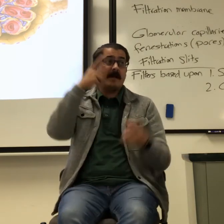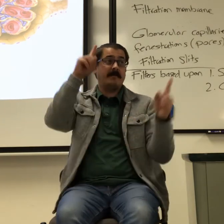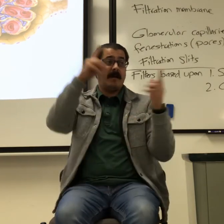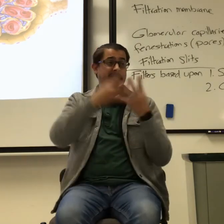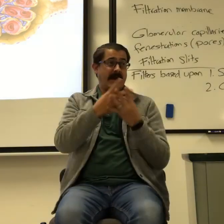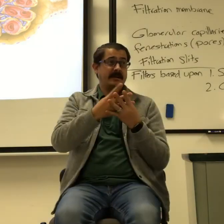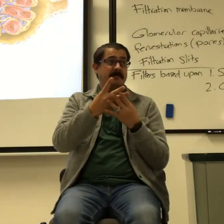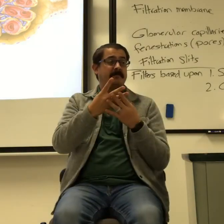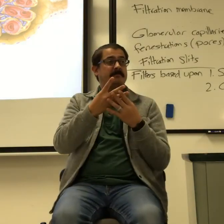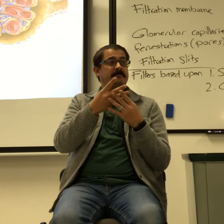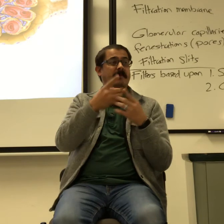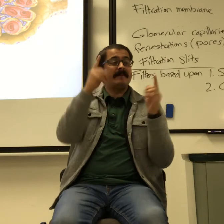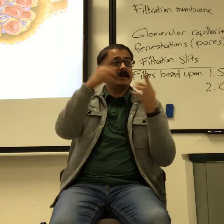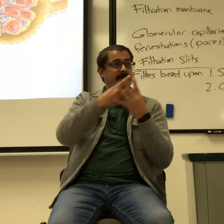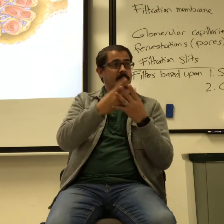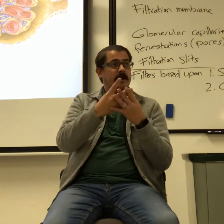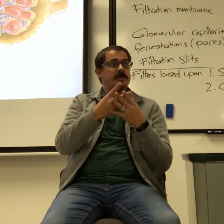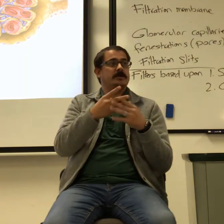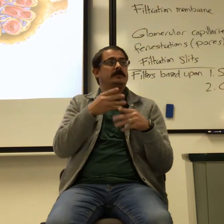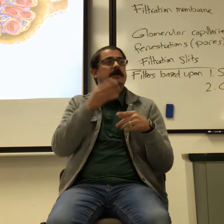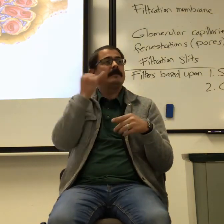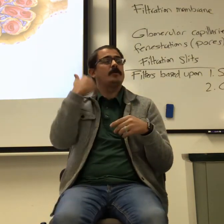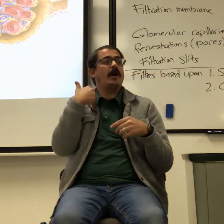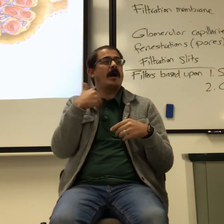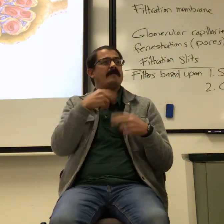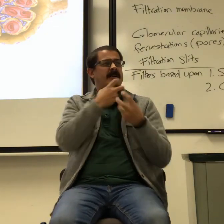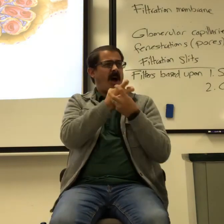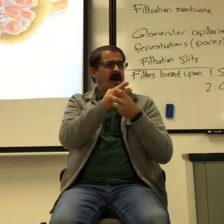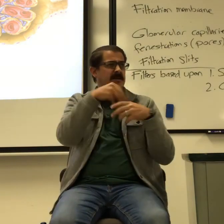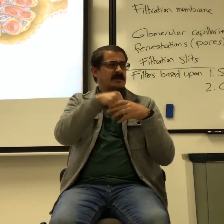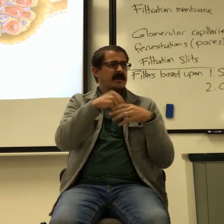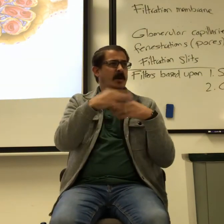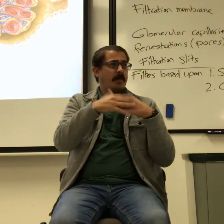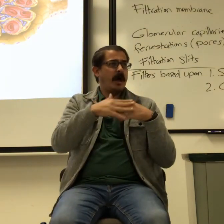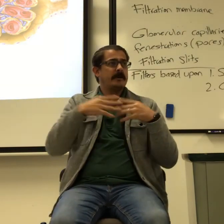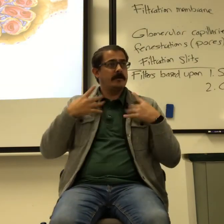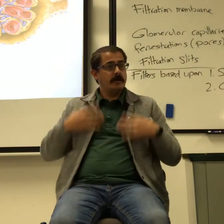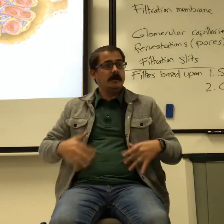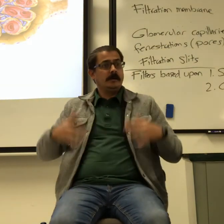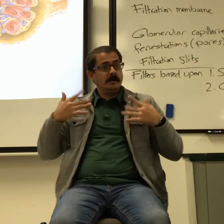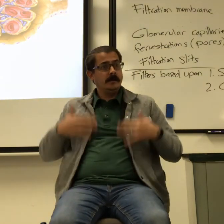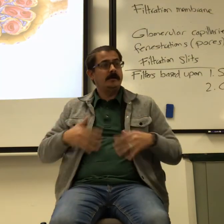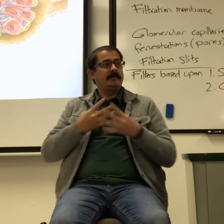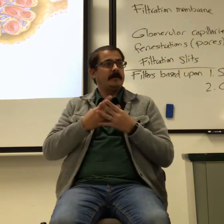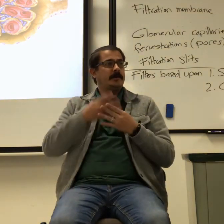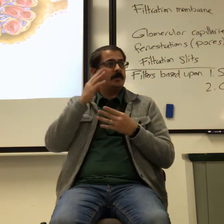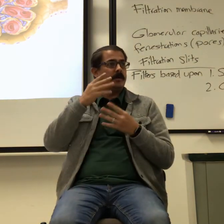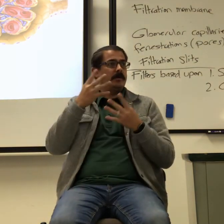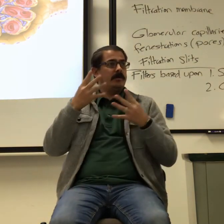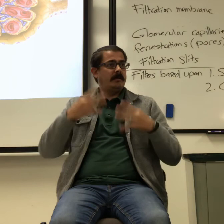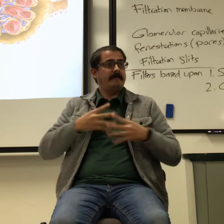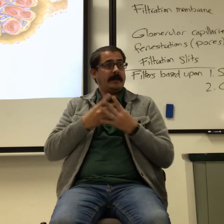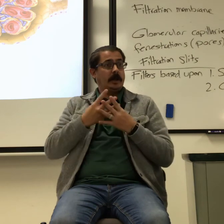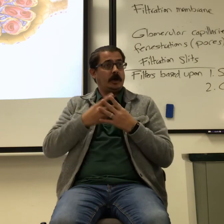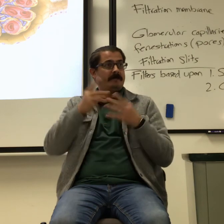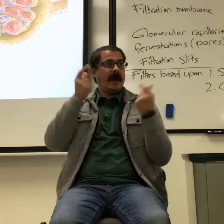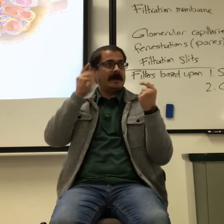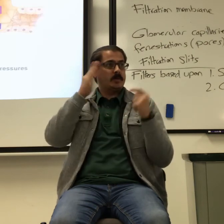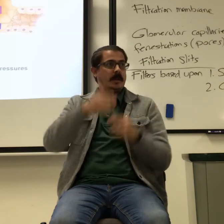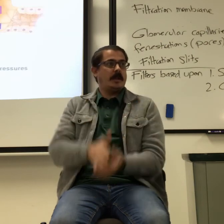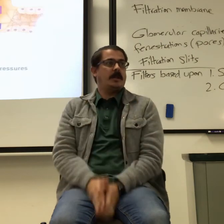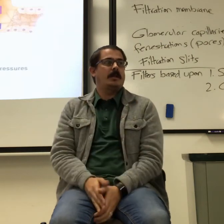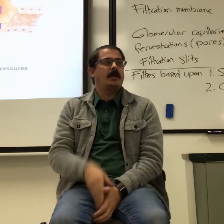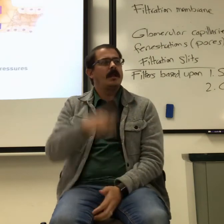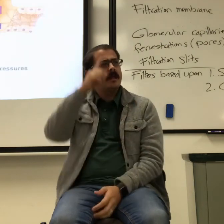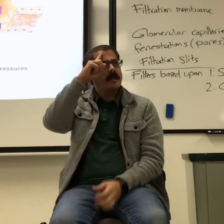mechanism. If you have toxins in your blood and you're filtering the blood 70 times a day, you're going to filter it out. So let's think